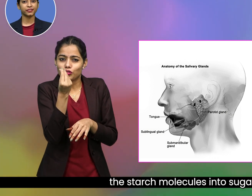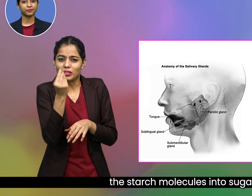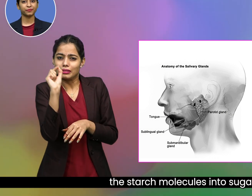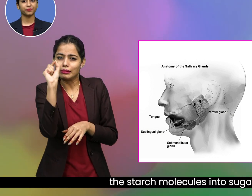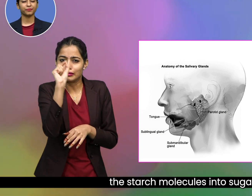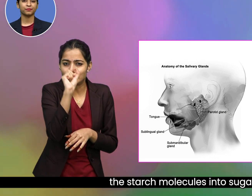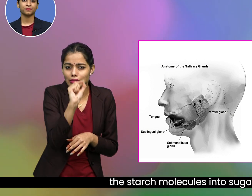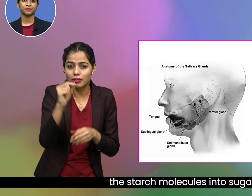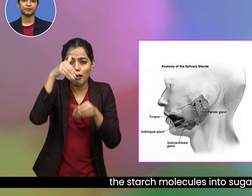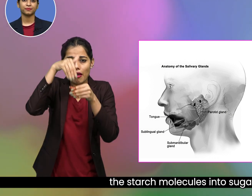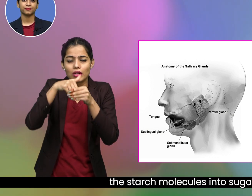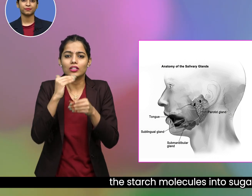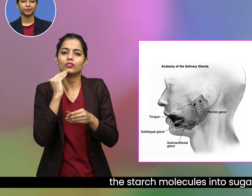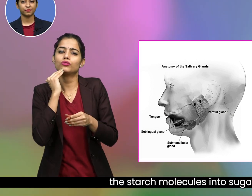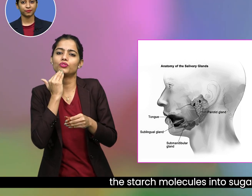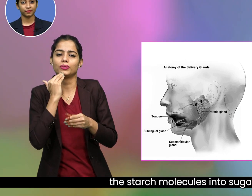sugars.